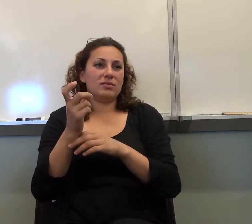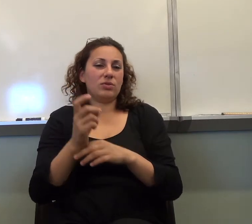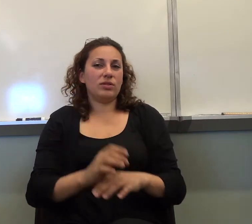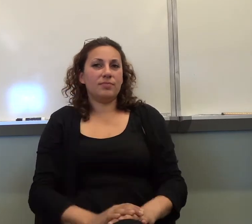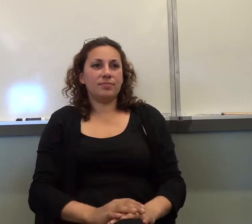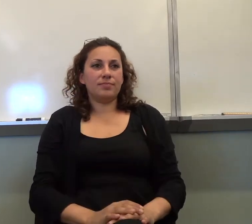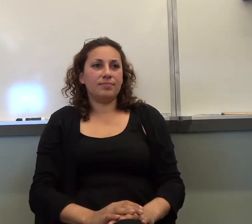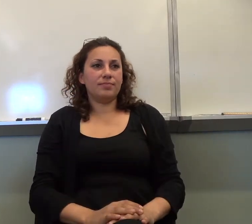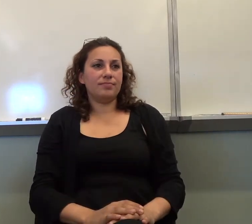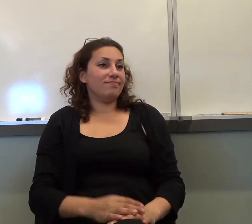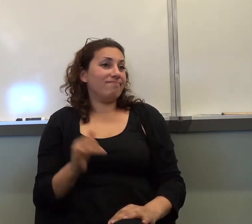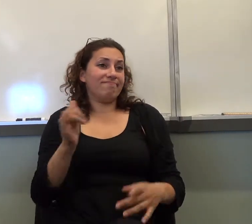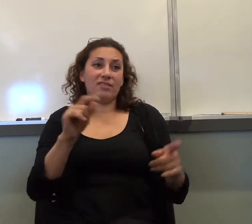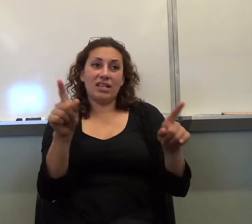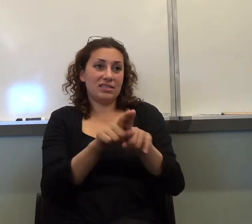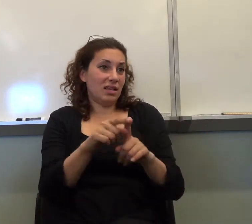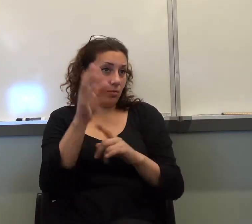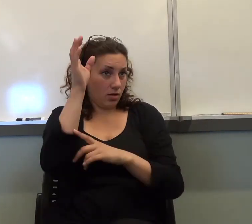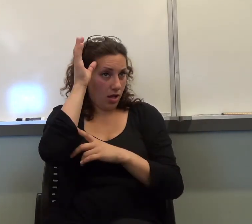It's the same thing, it's just got a different notation.